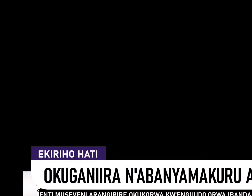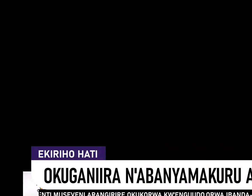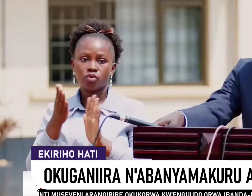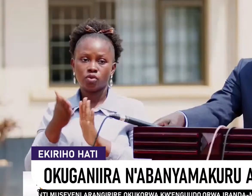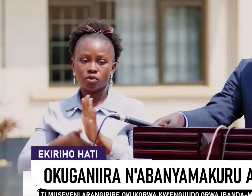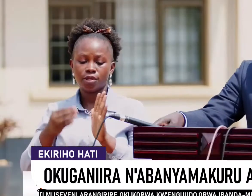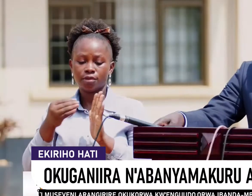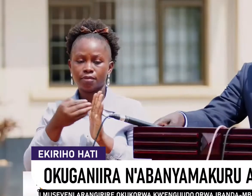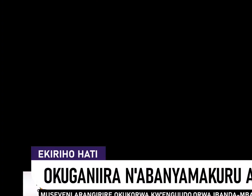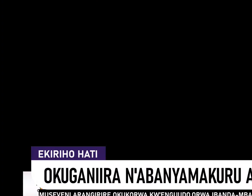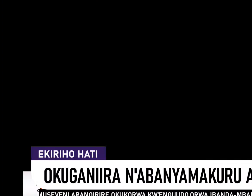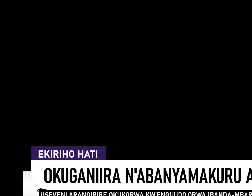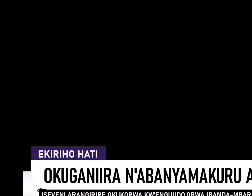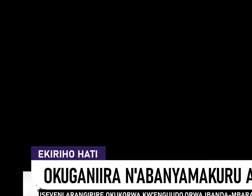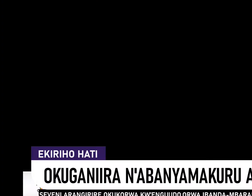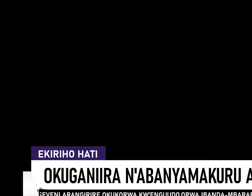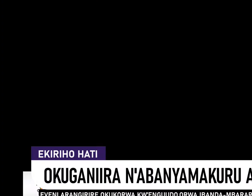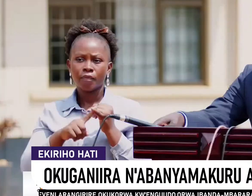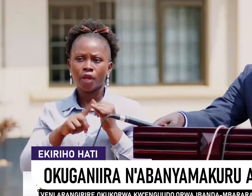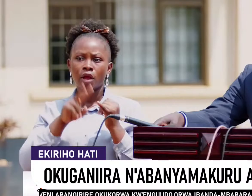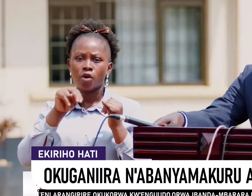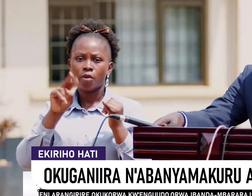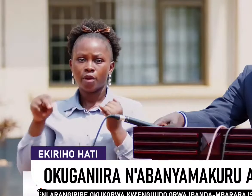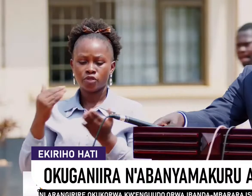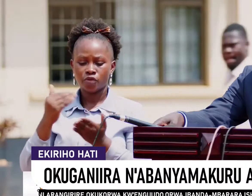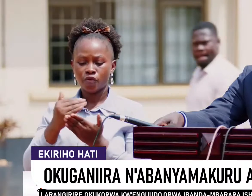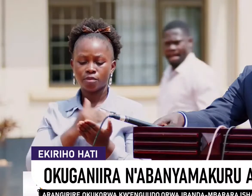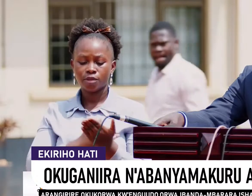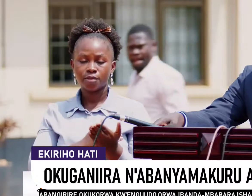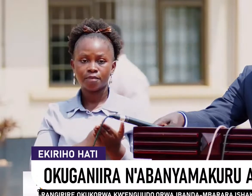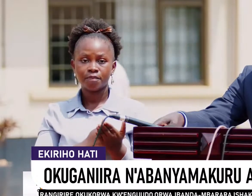1, the nomination forms.